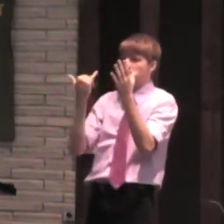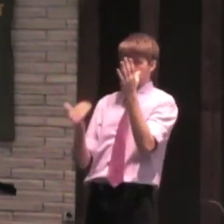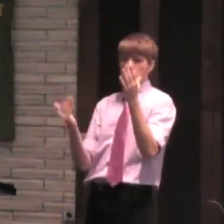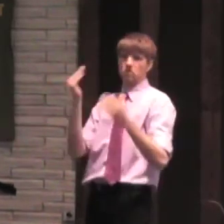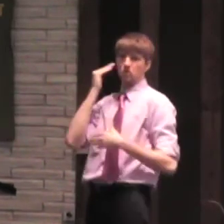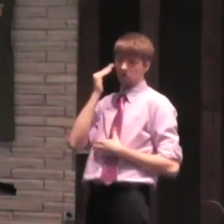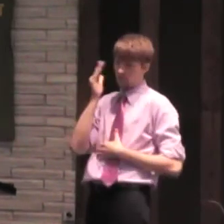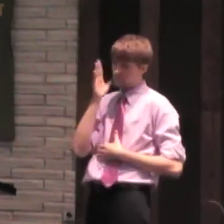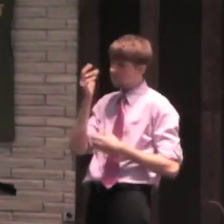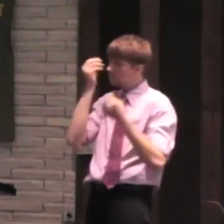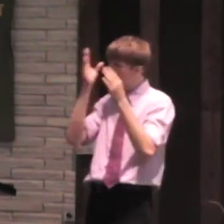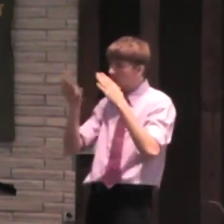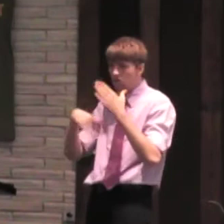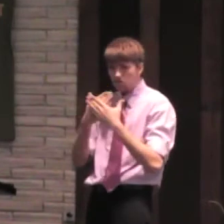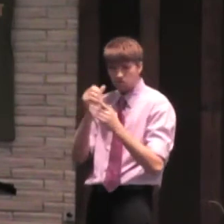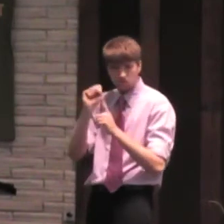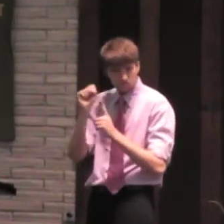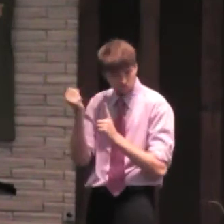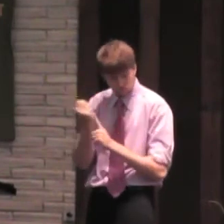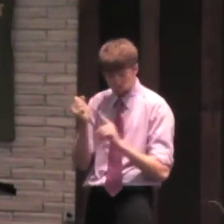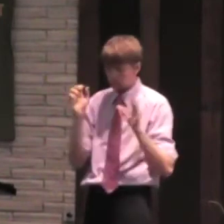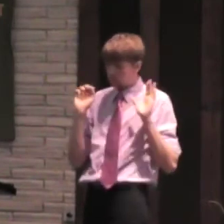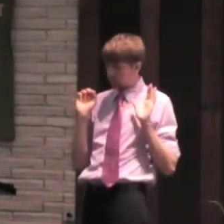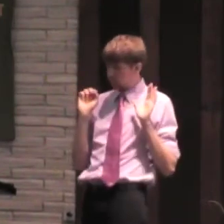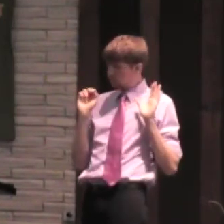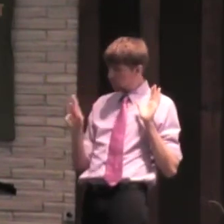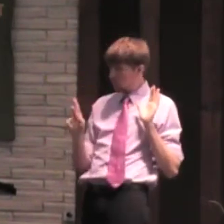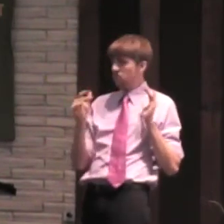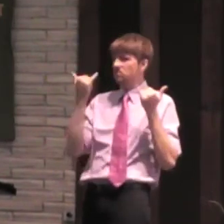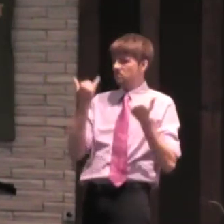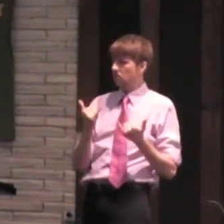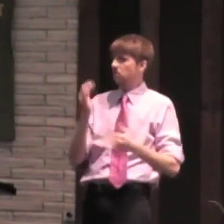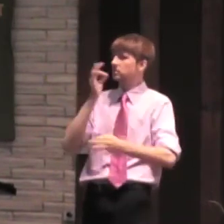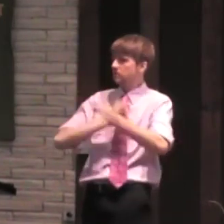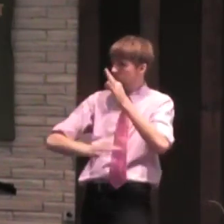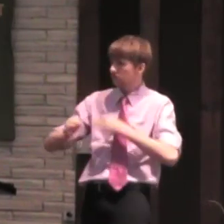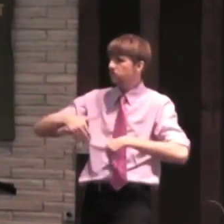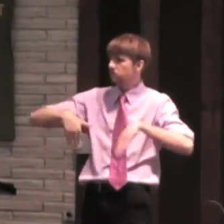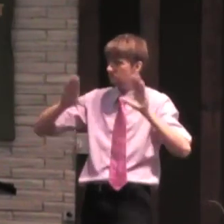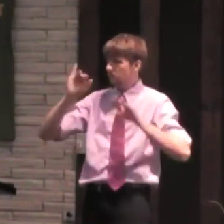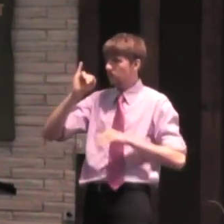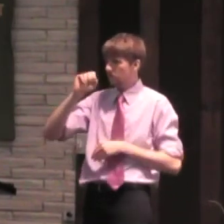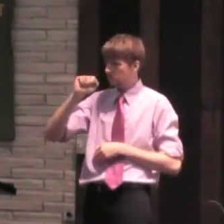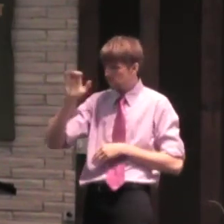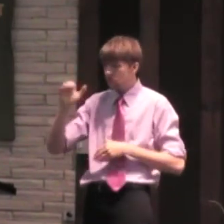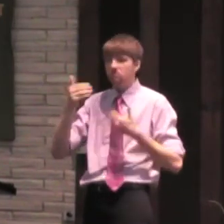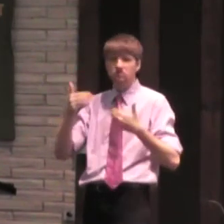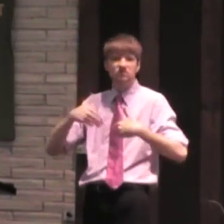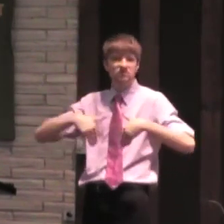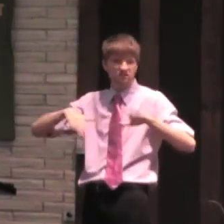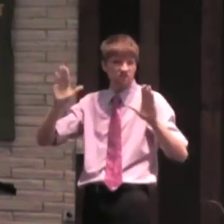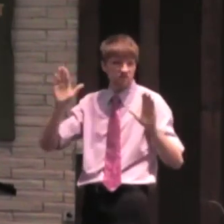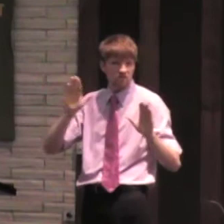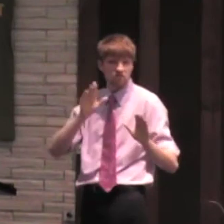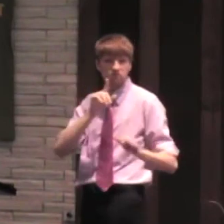and said, "You've been faithful and obeyed God in all situations. And now instead of sacrificing